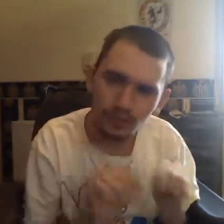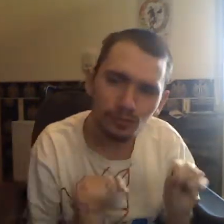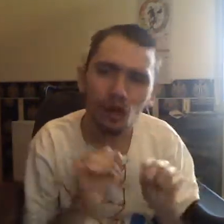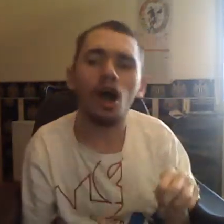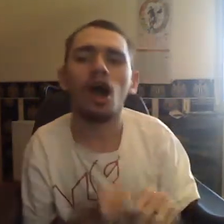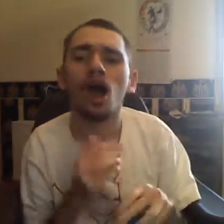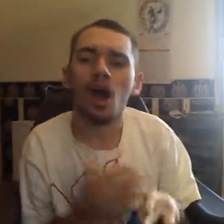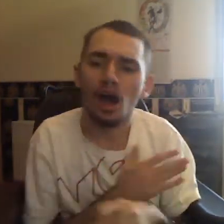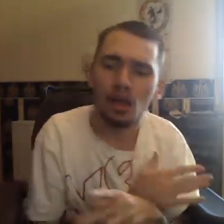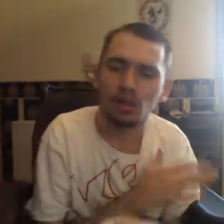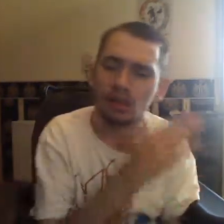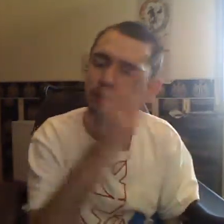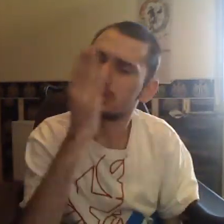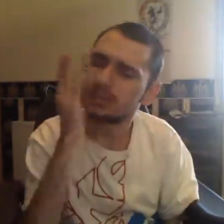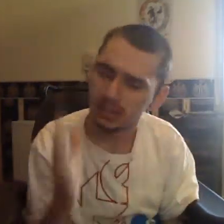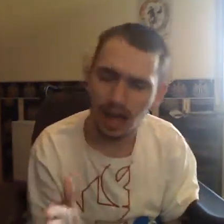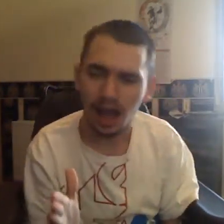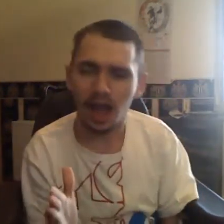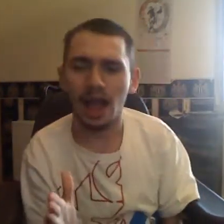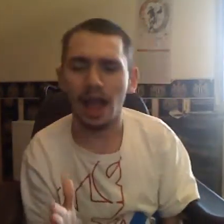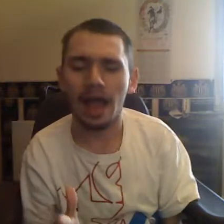what's waiting on the other